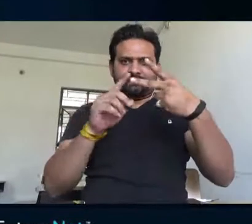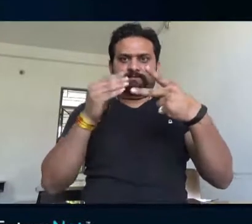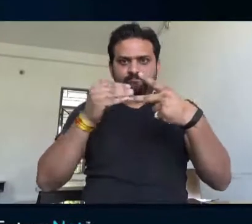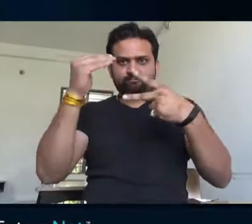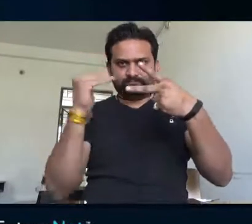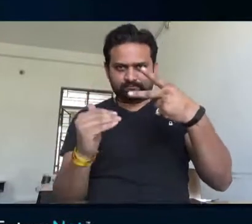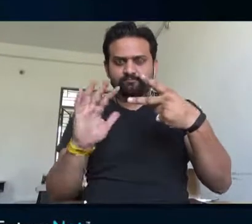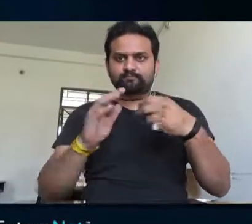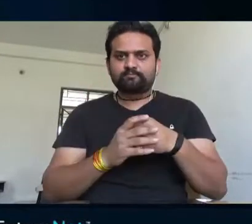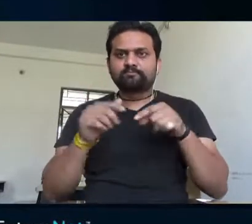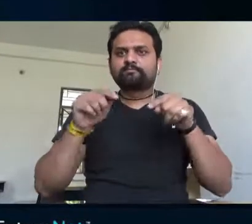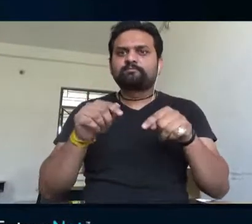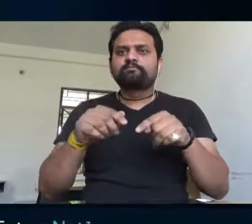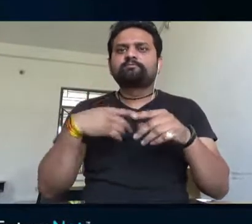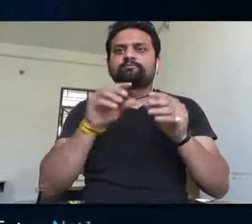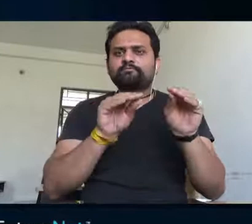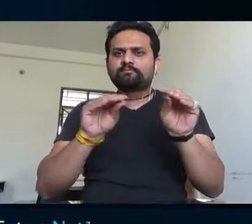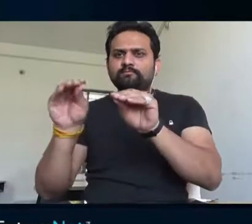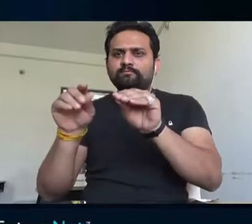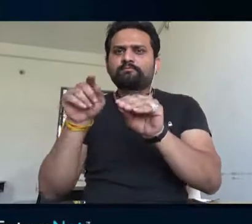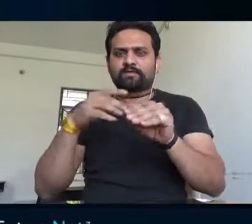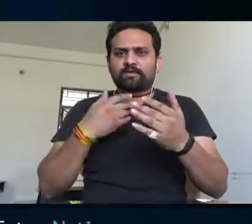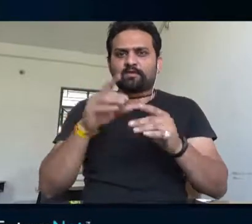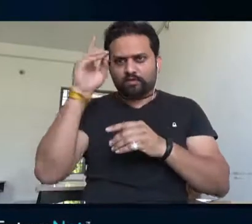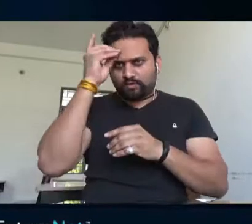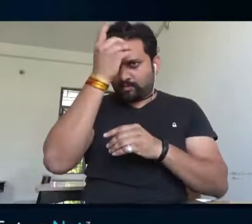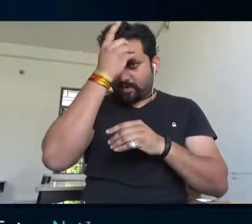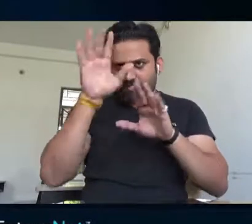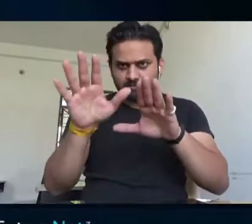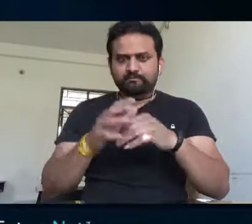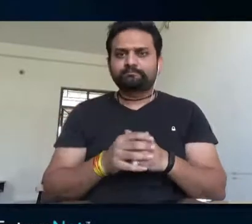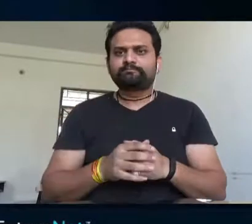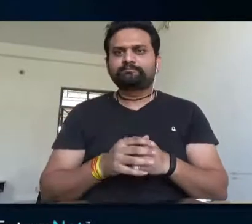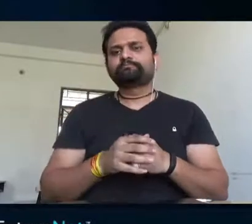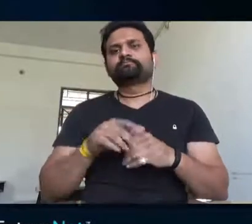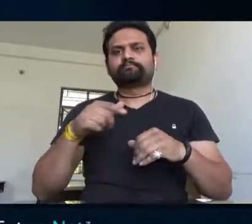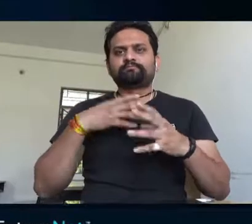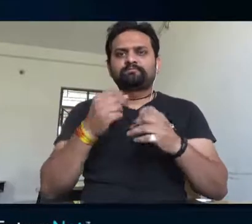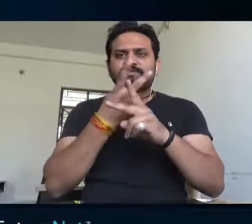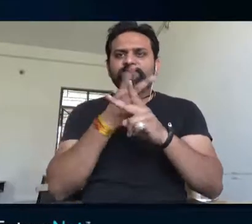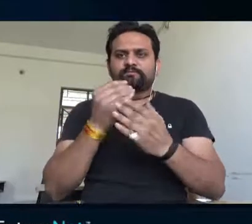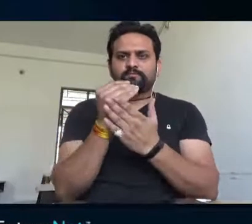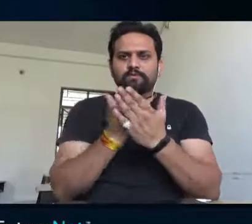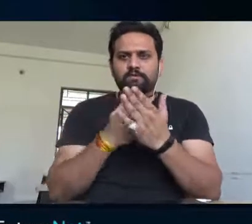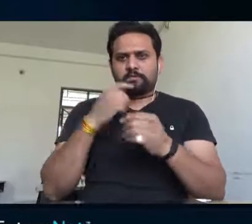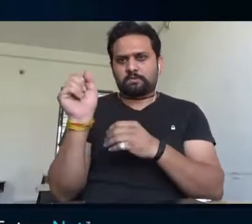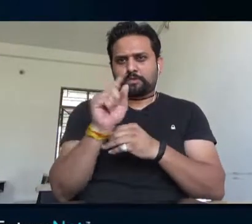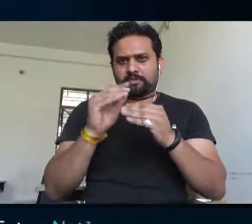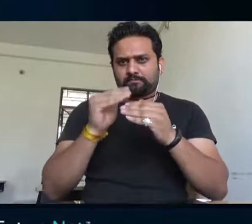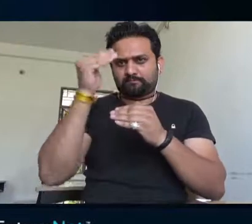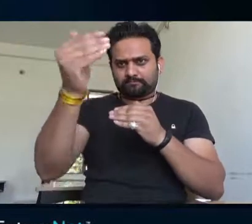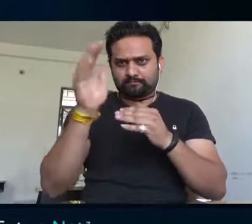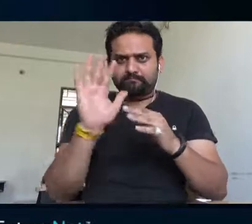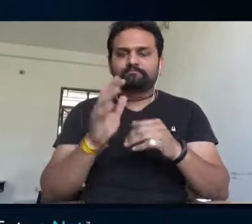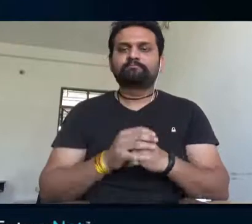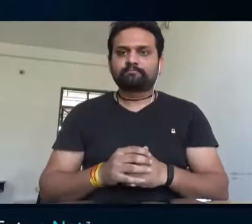I'm going to talk in the second part because I have been now for 4 days with Stephan here in Dubai, and we